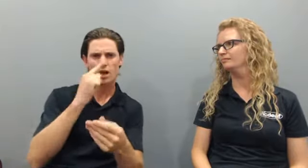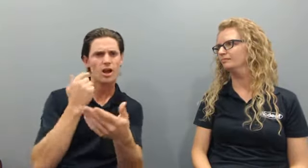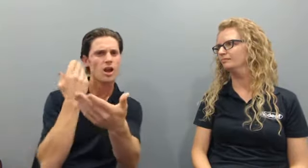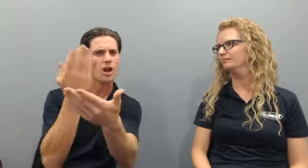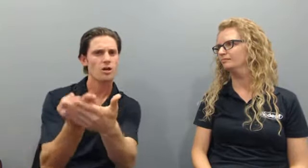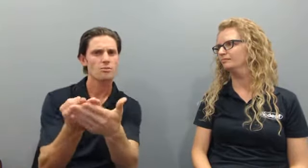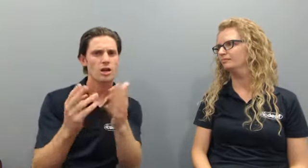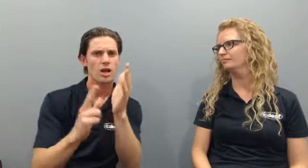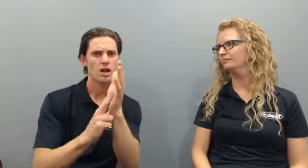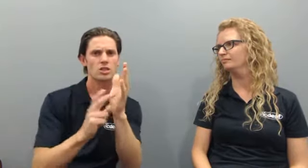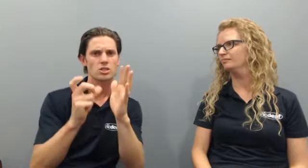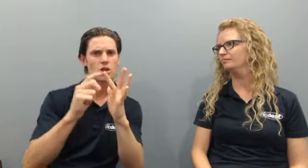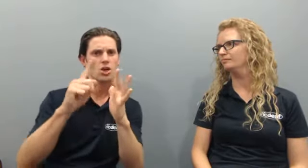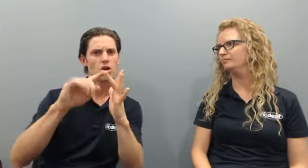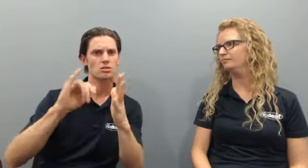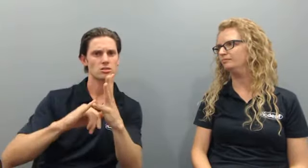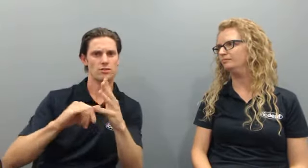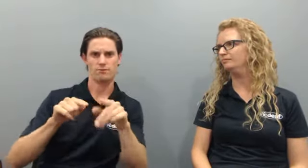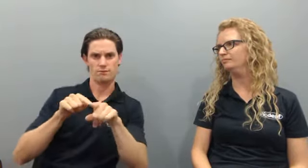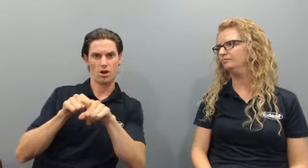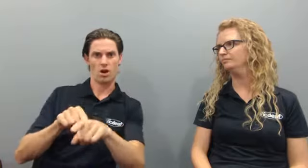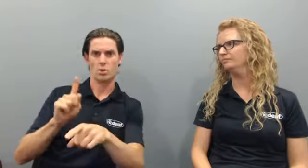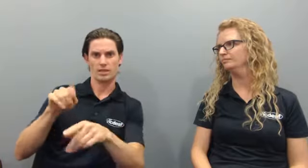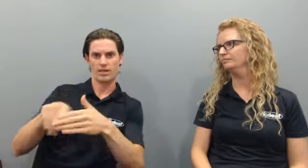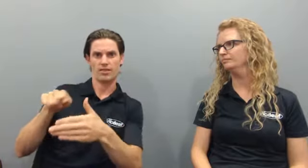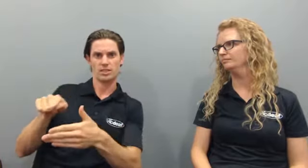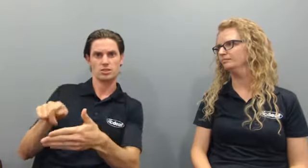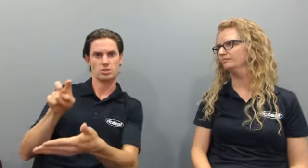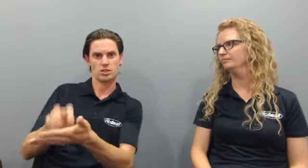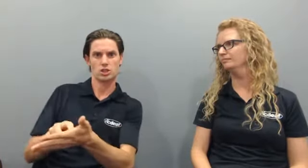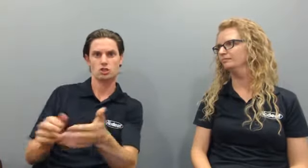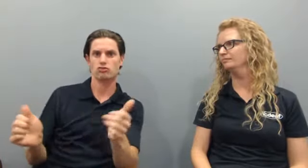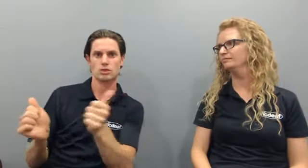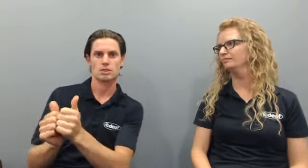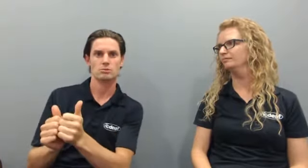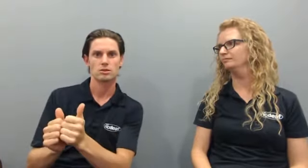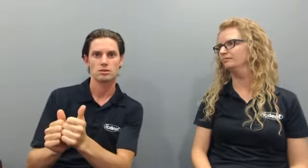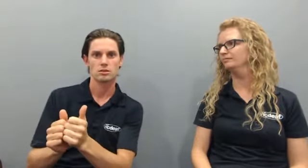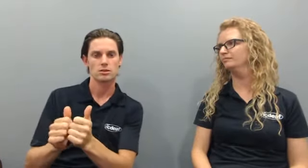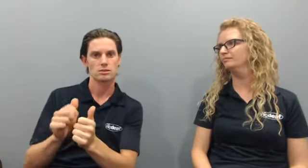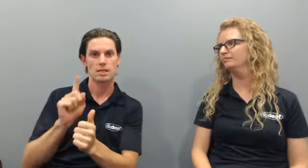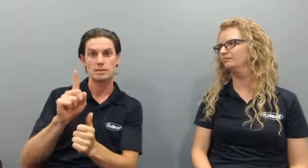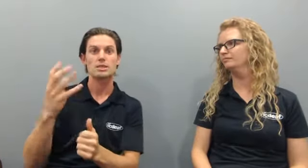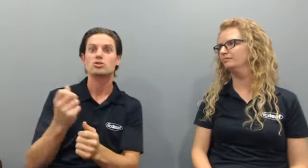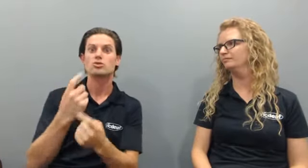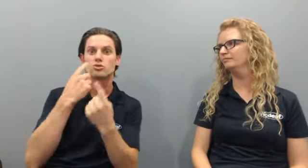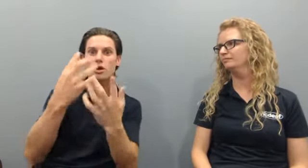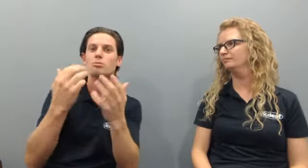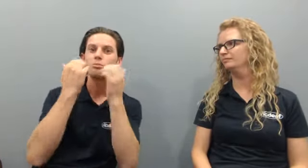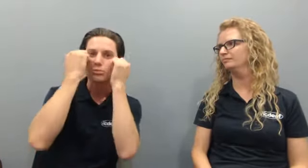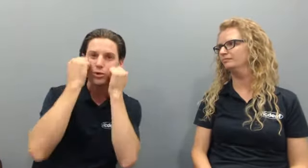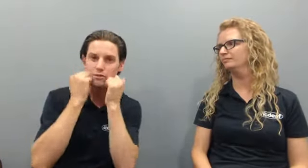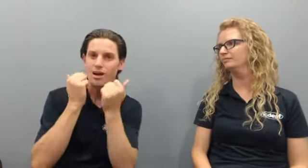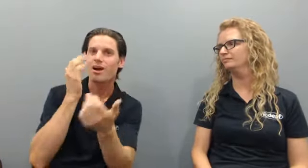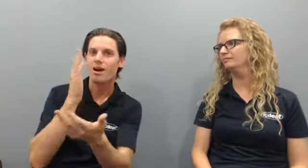in the cancellation policy that you have to pay, then you can go to the NDIA and follow that process.